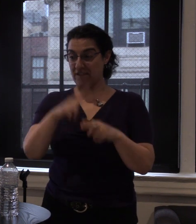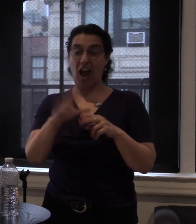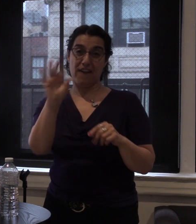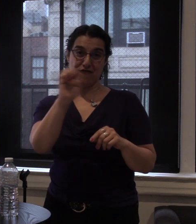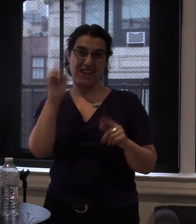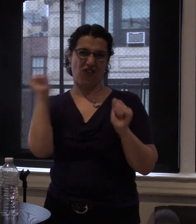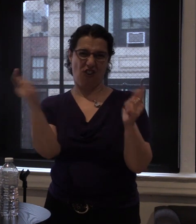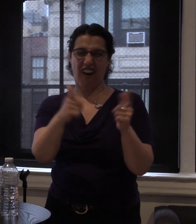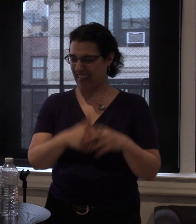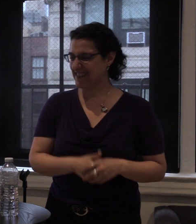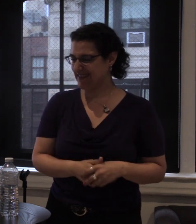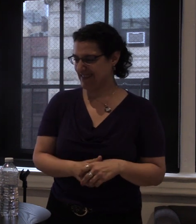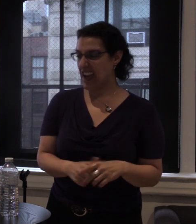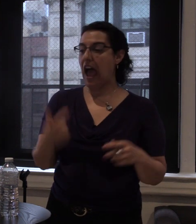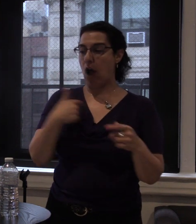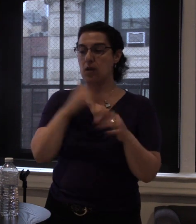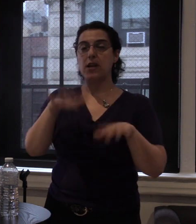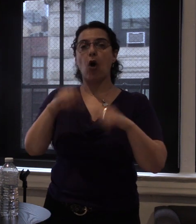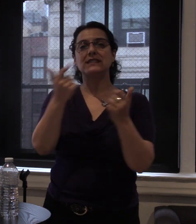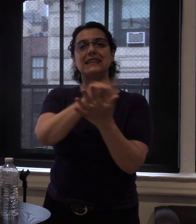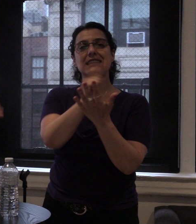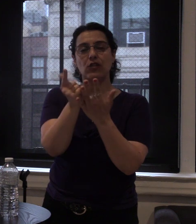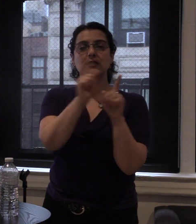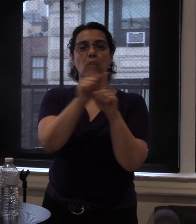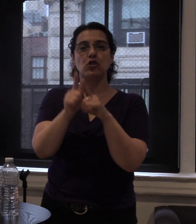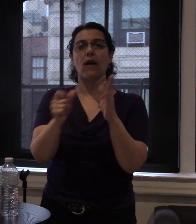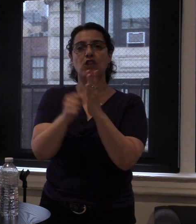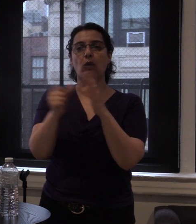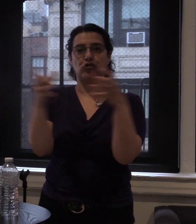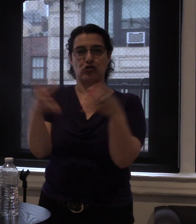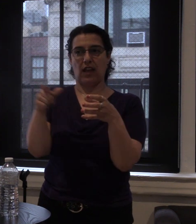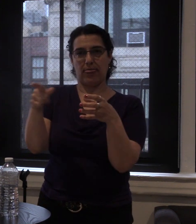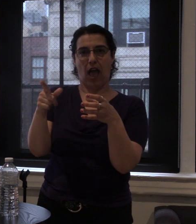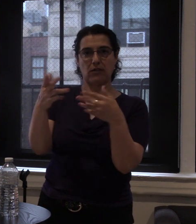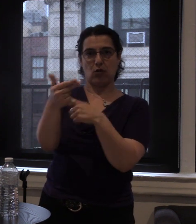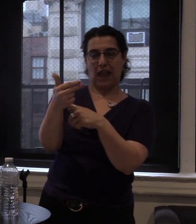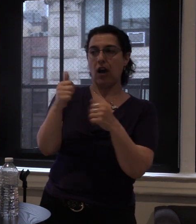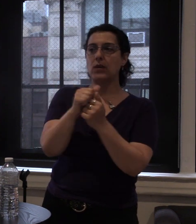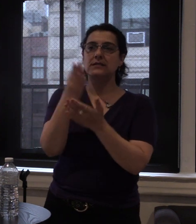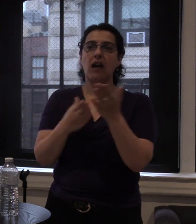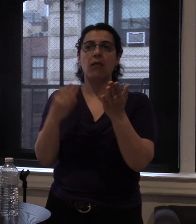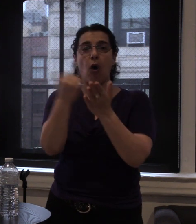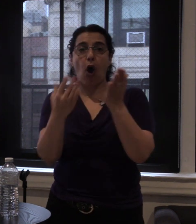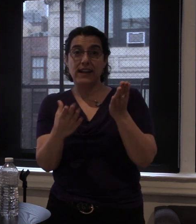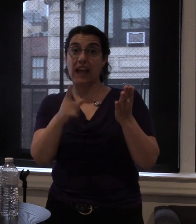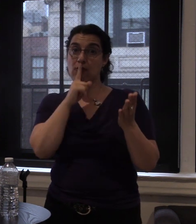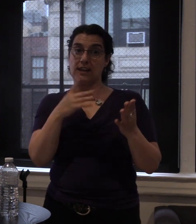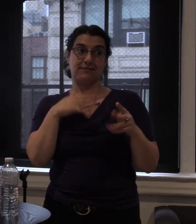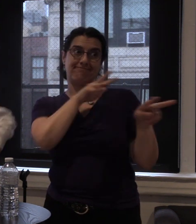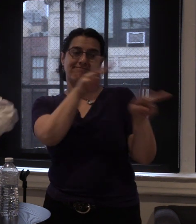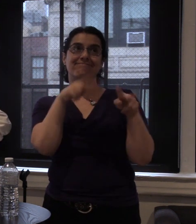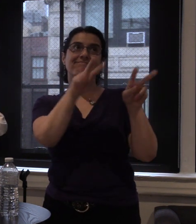free for all. And we'll be hosting a series of skill shares at the hotel with some artists that I really